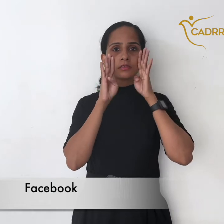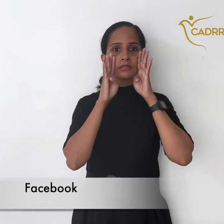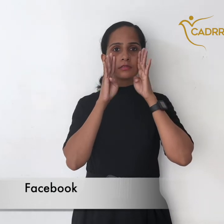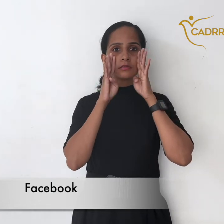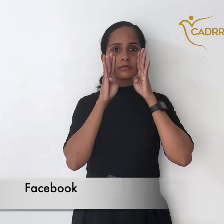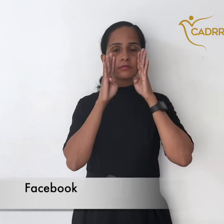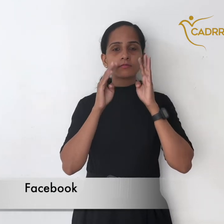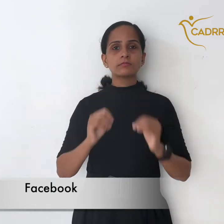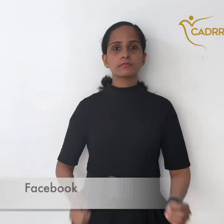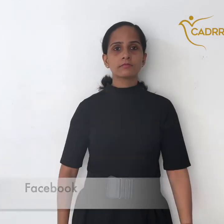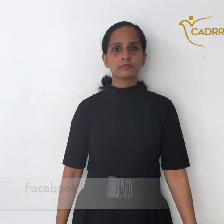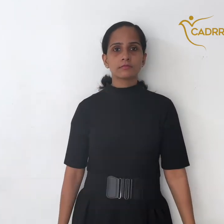Facebook,